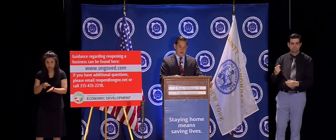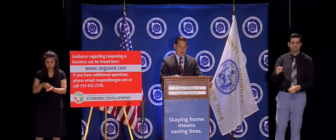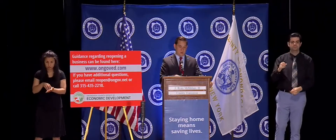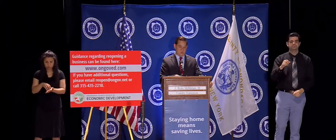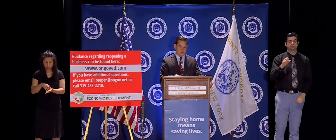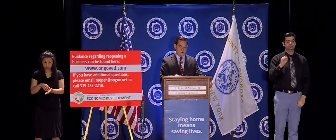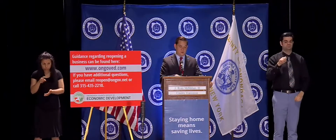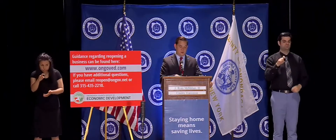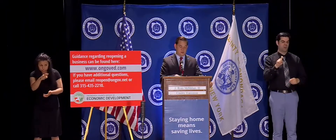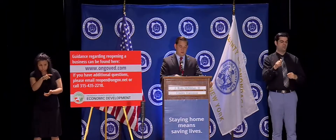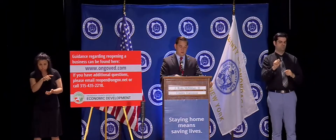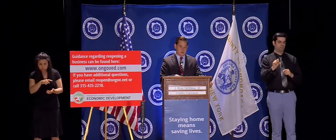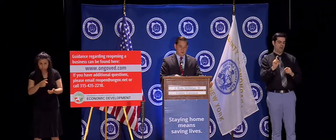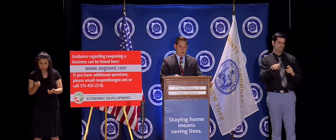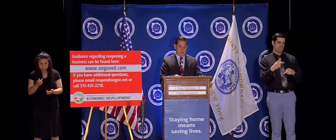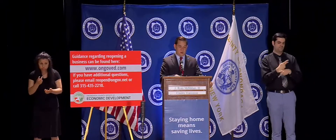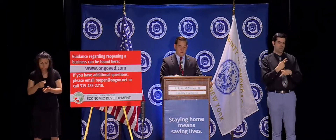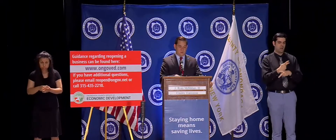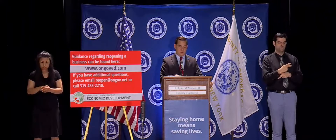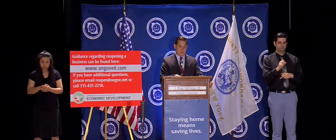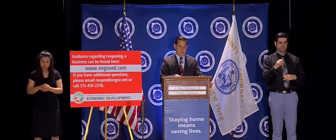Right now, this is